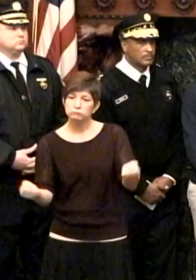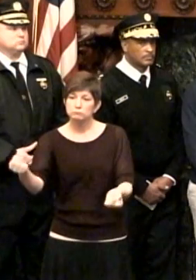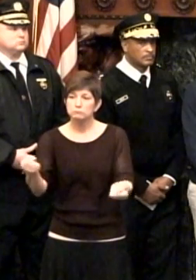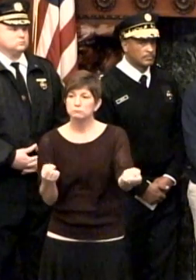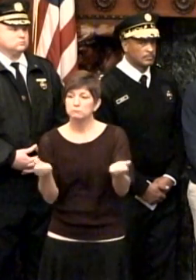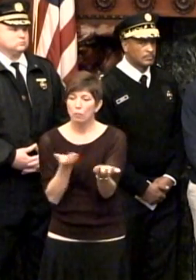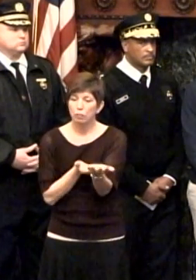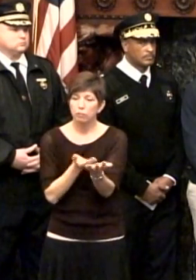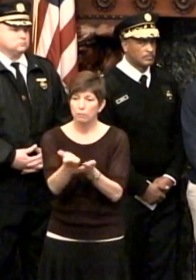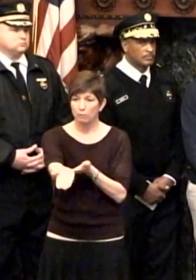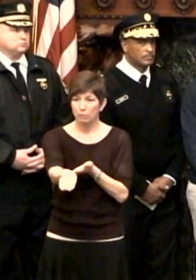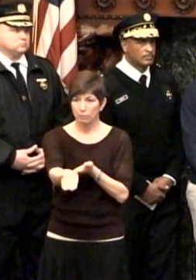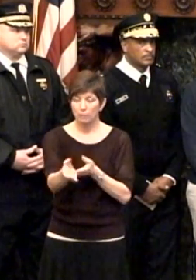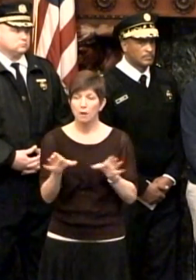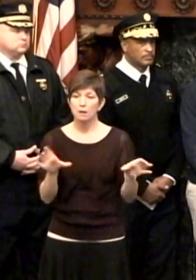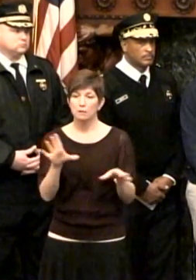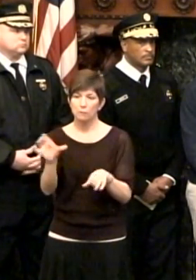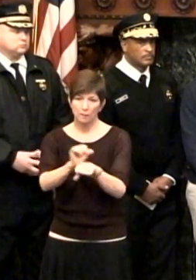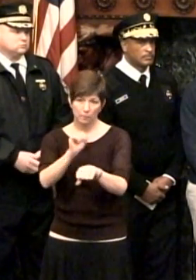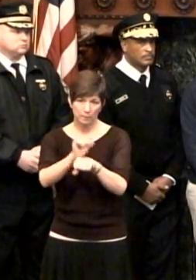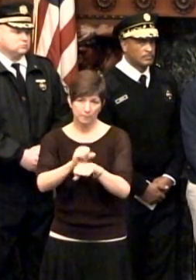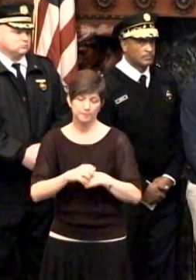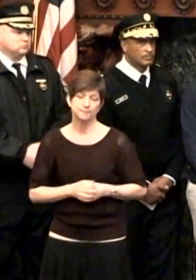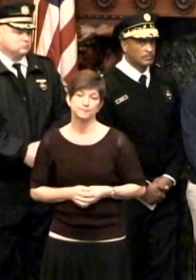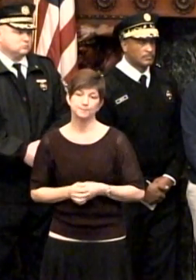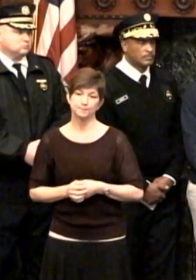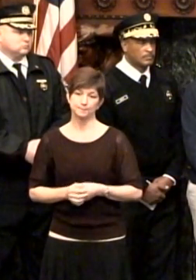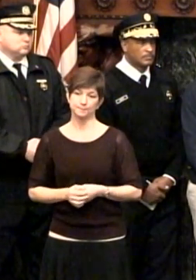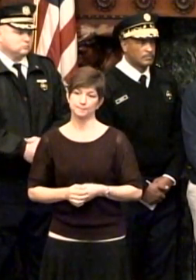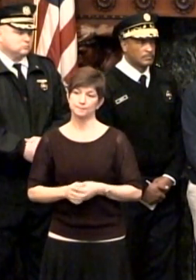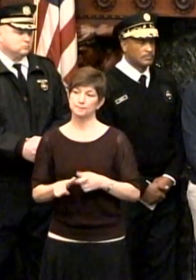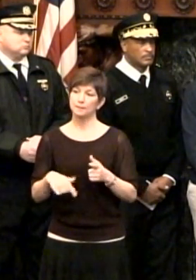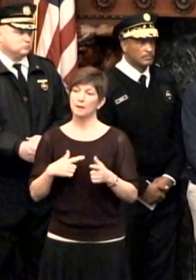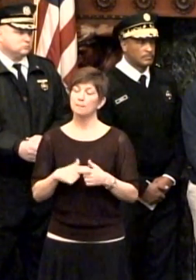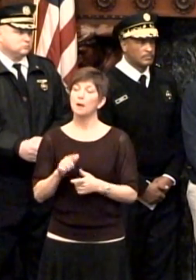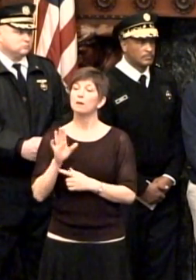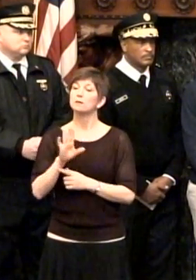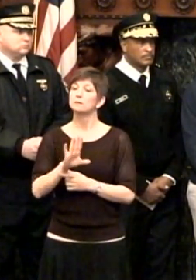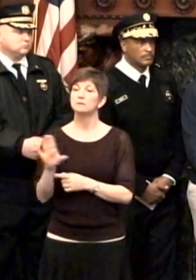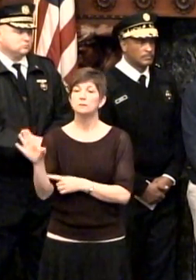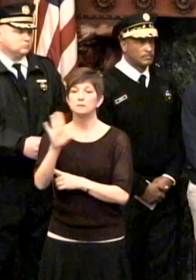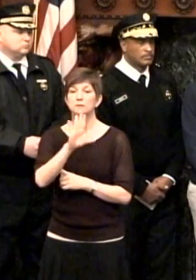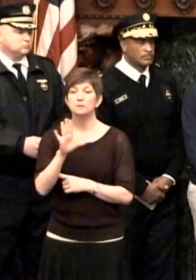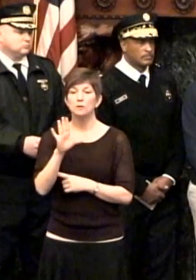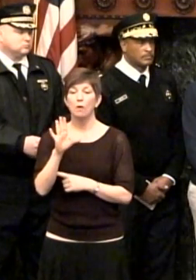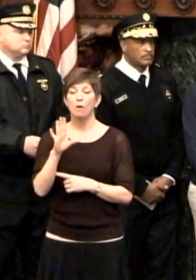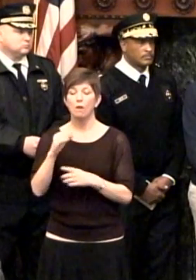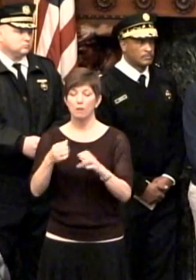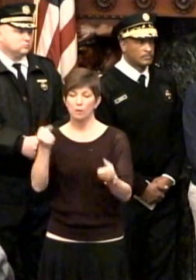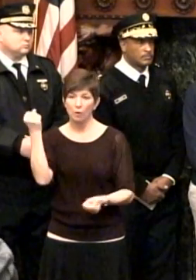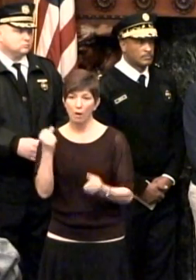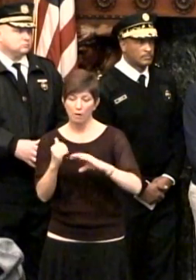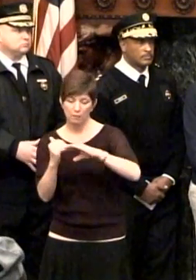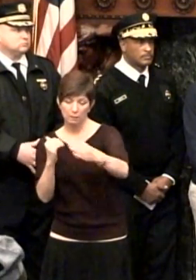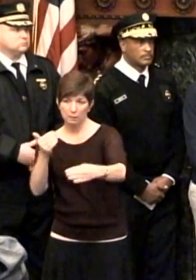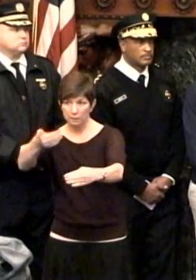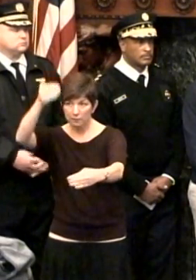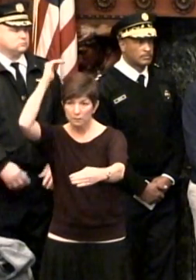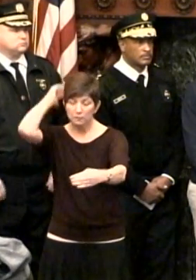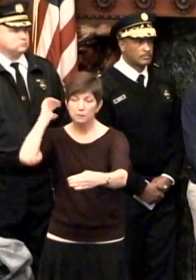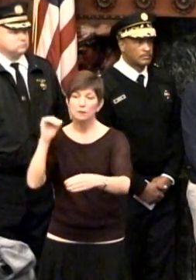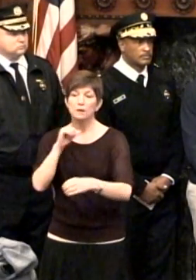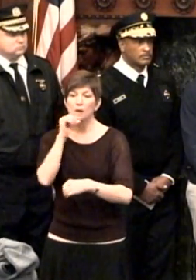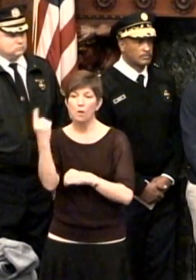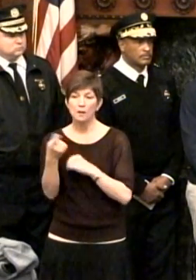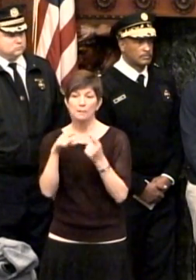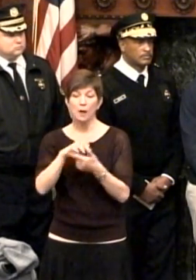able, again, to do their work. The issue about clearing your roof and your hood and all of those areas is not only about